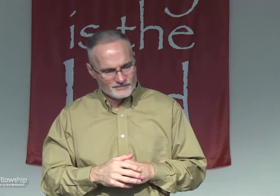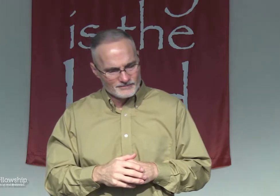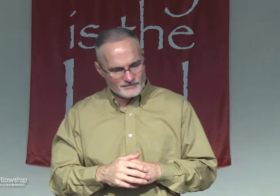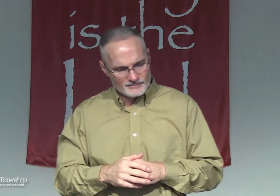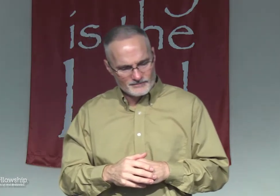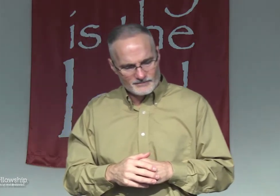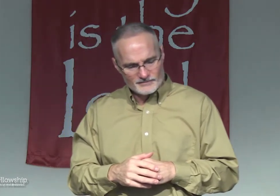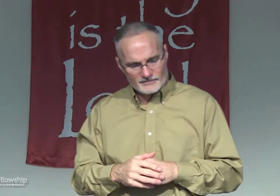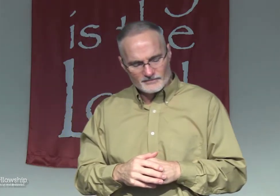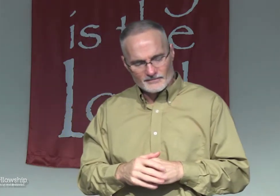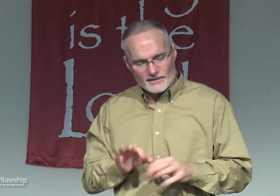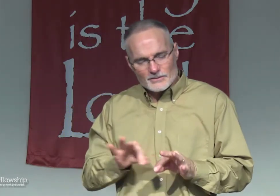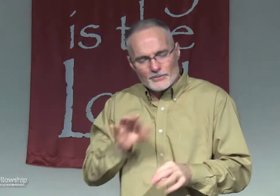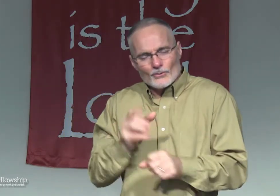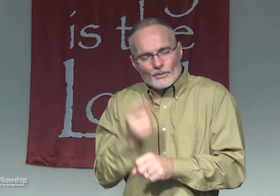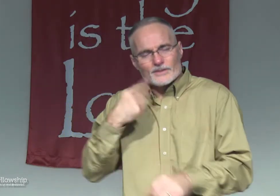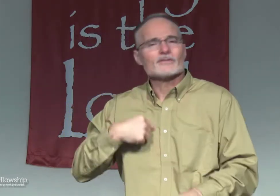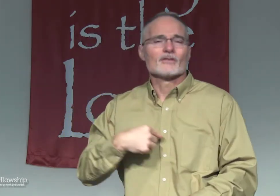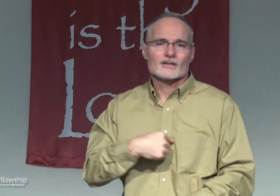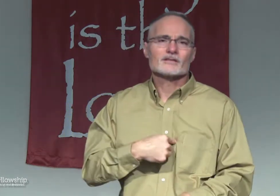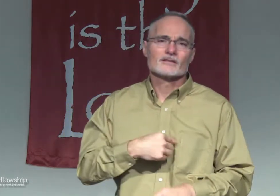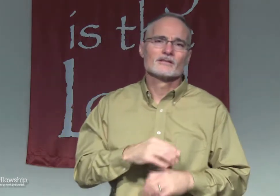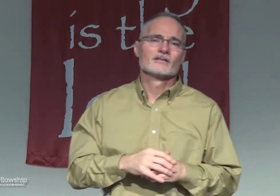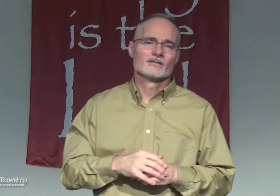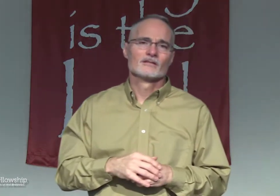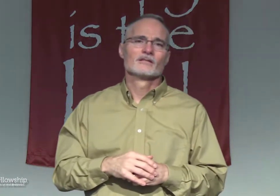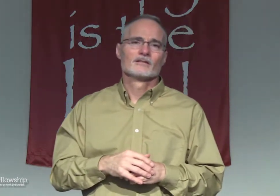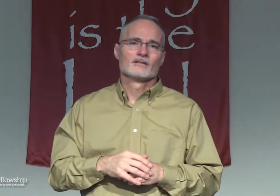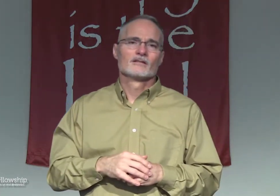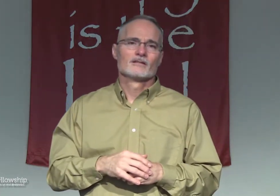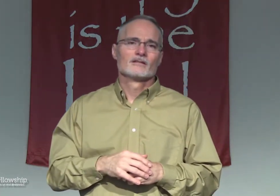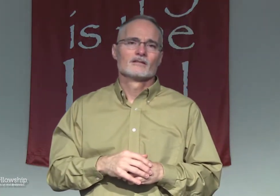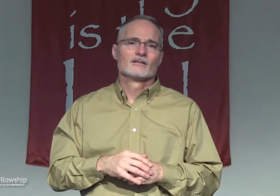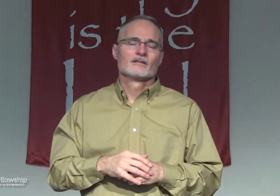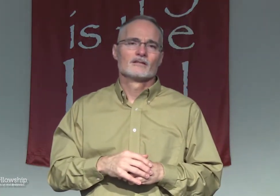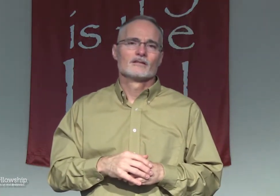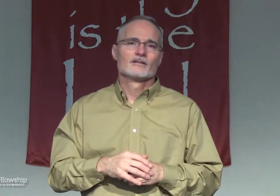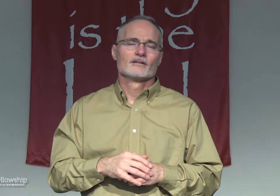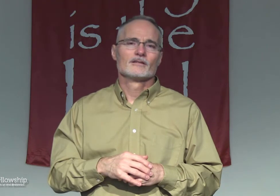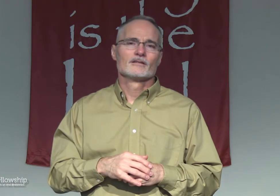are to handle it. You can't. But the Spirit wins it for us.